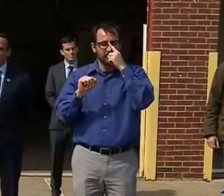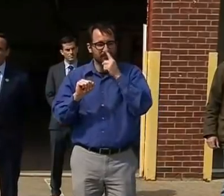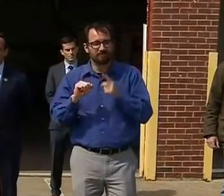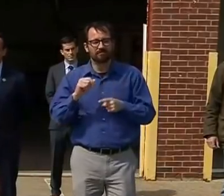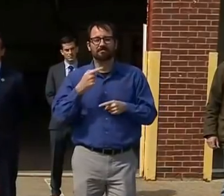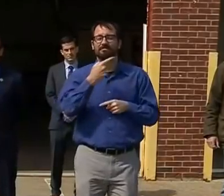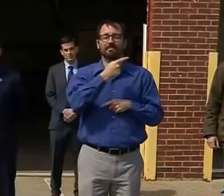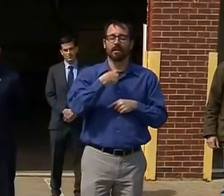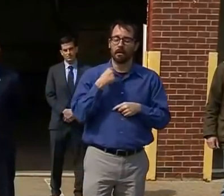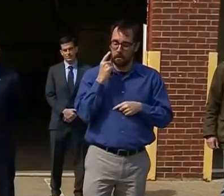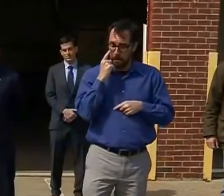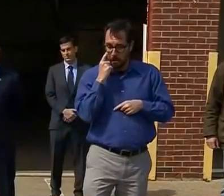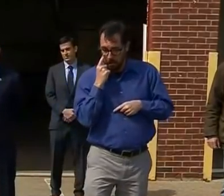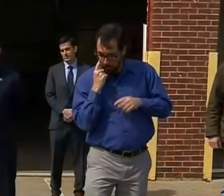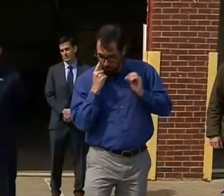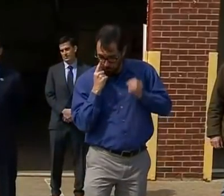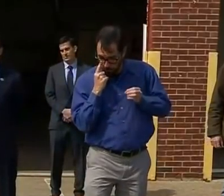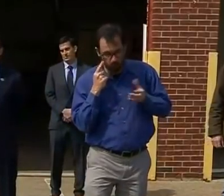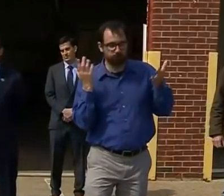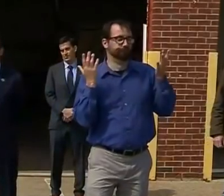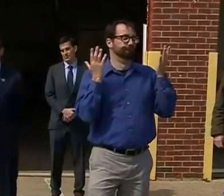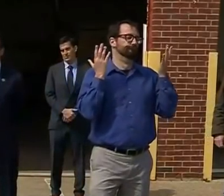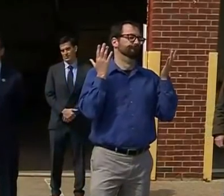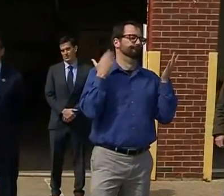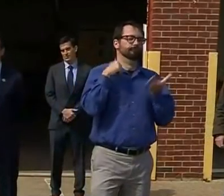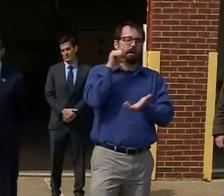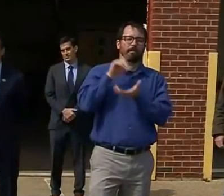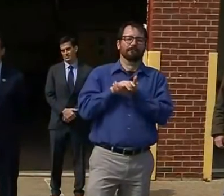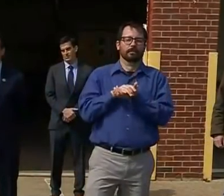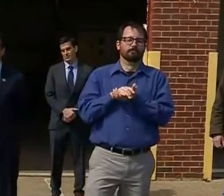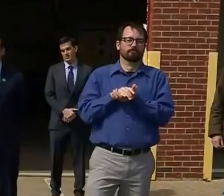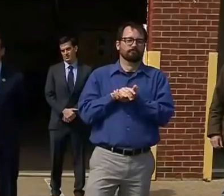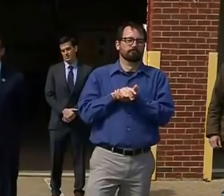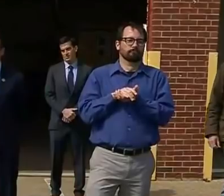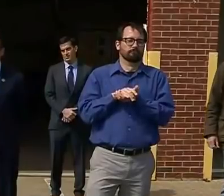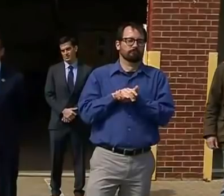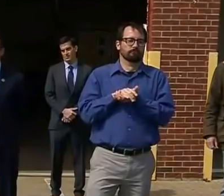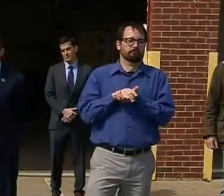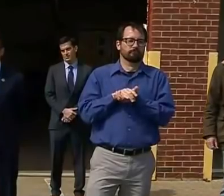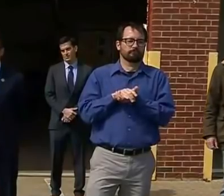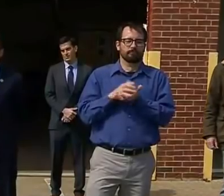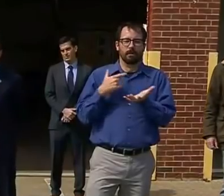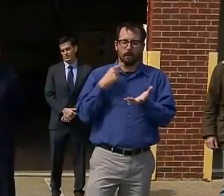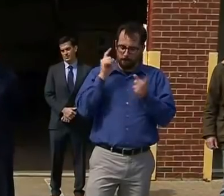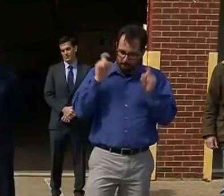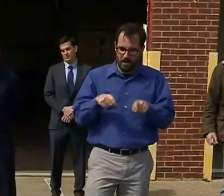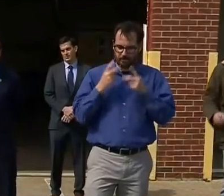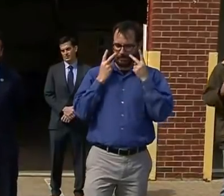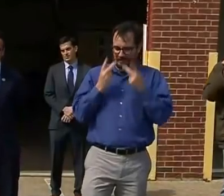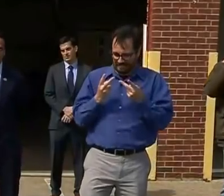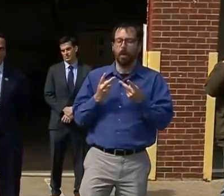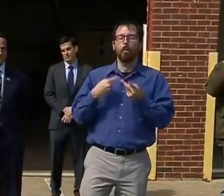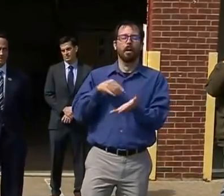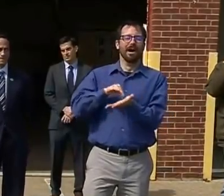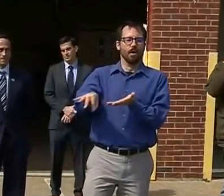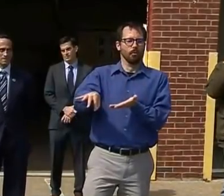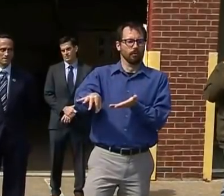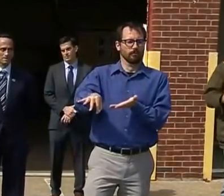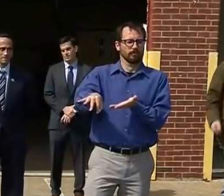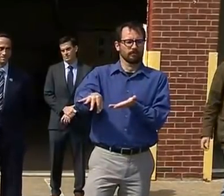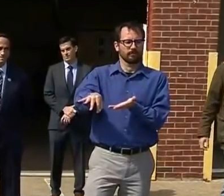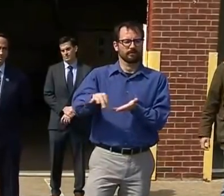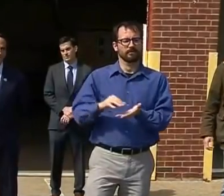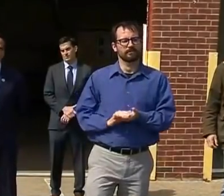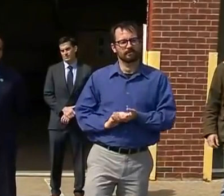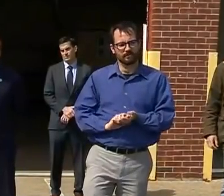got from the feds was that we would be receiving ventilators on an incremental basis. I mean, so far they're living up to that. You know, they gave us